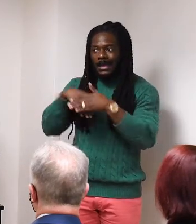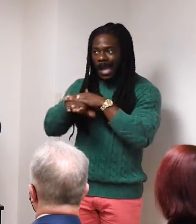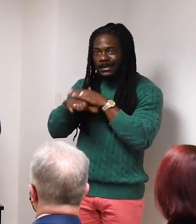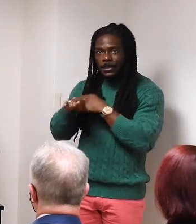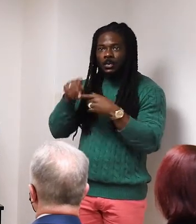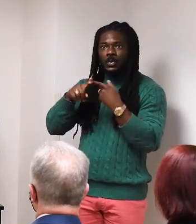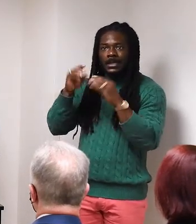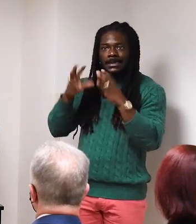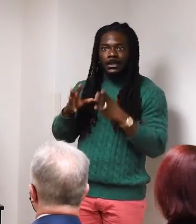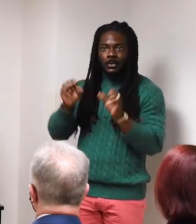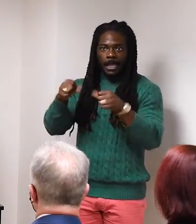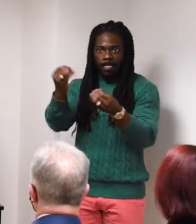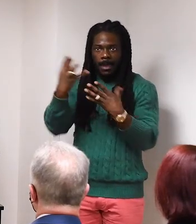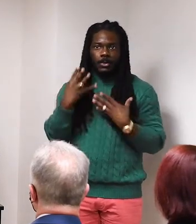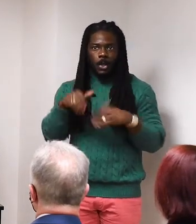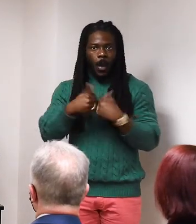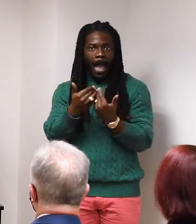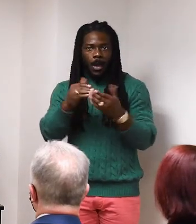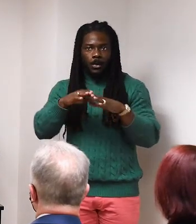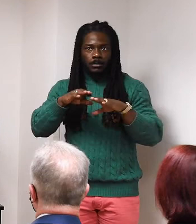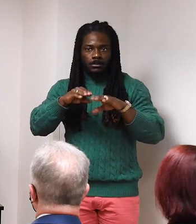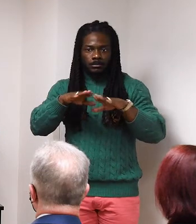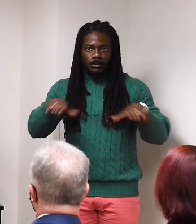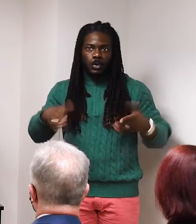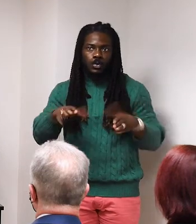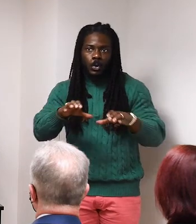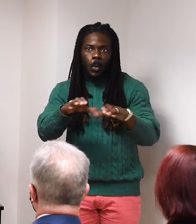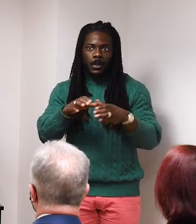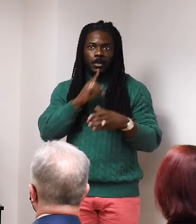kids are doing real time.